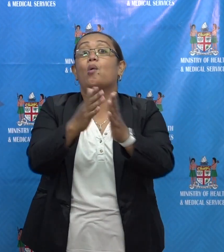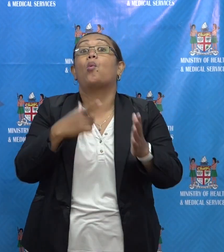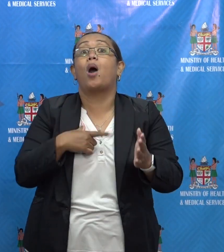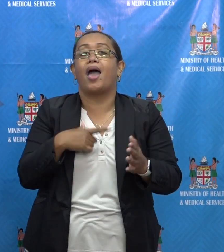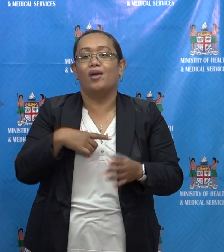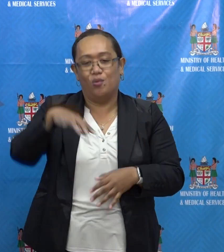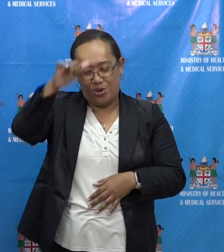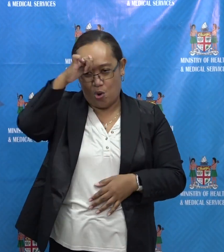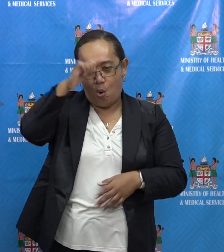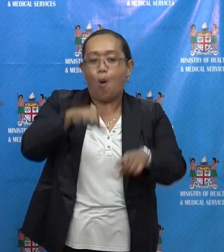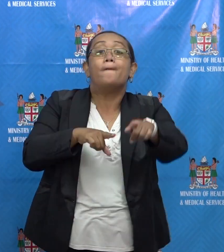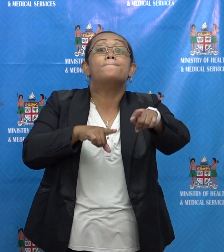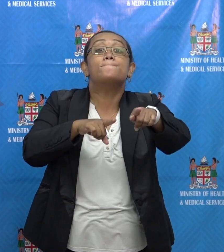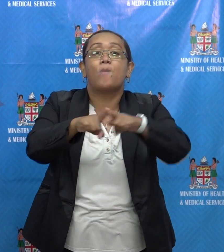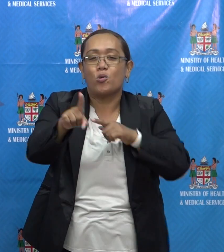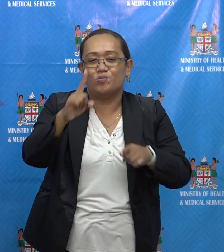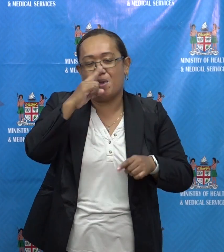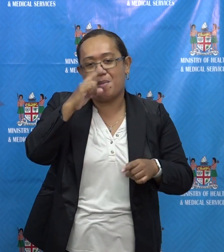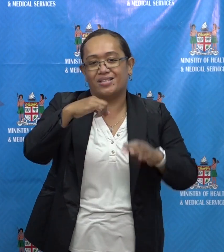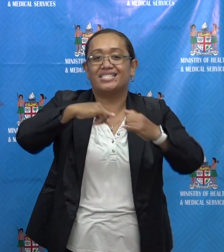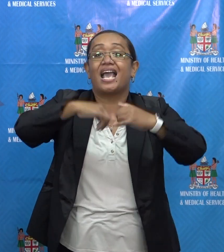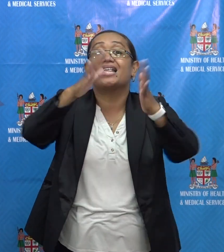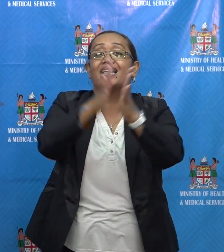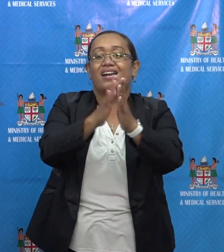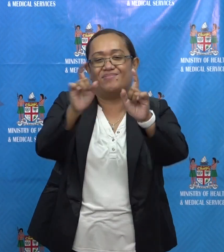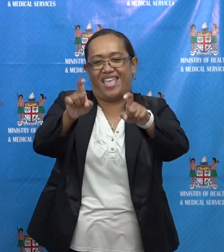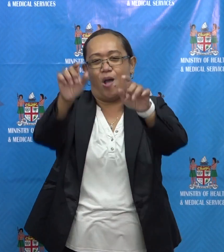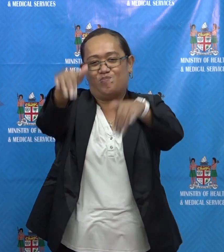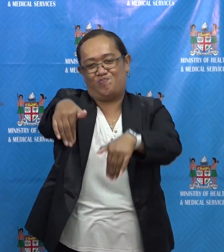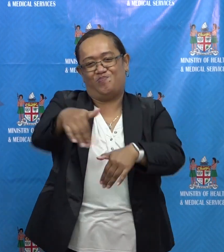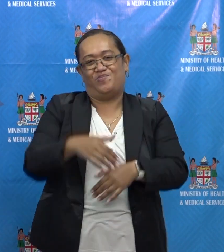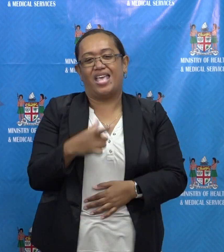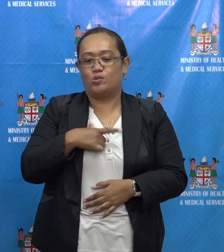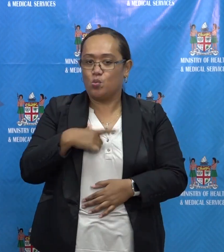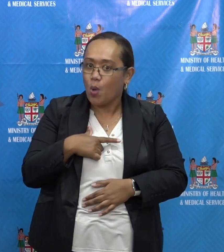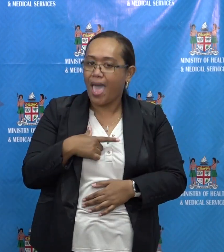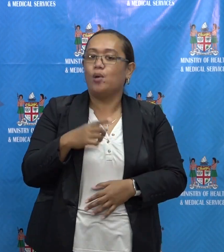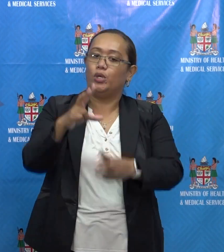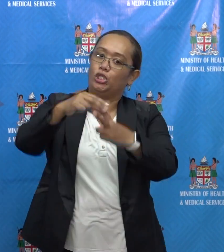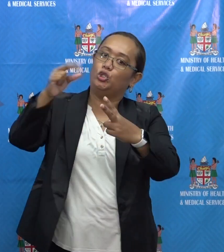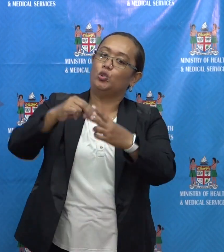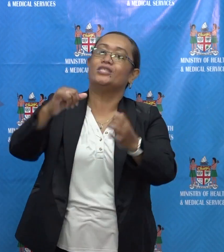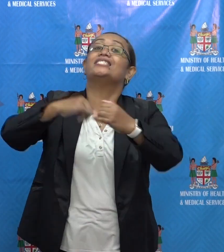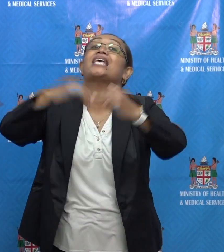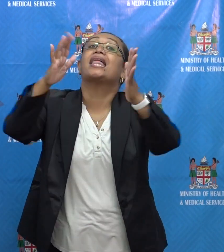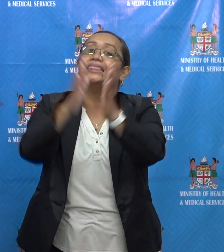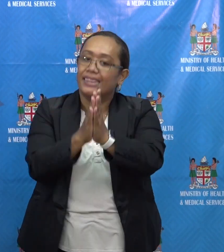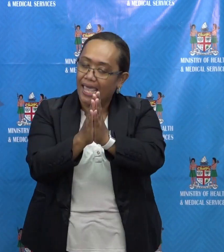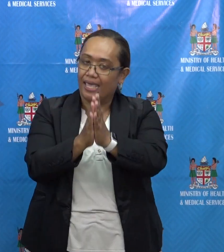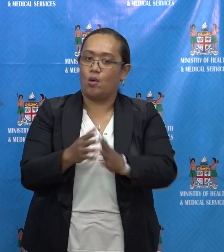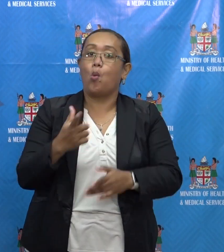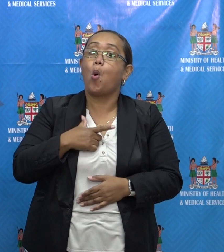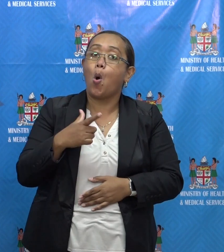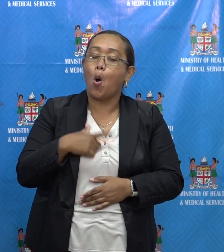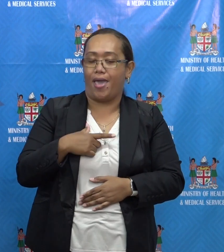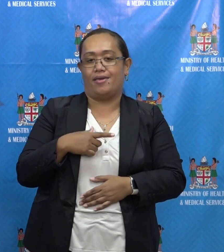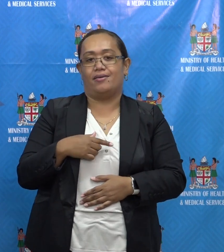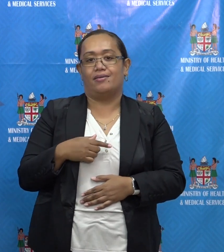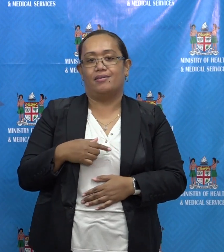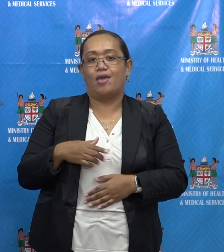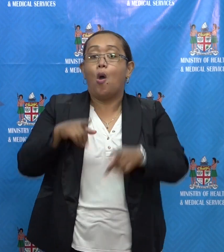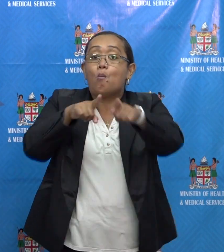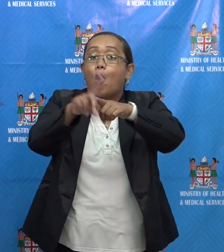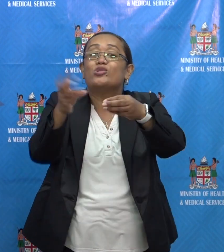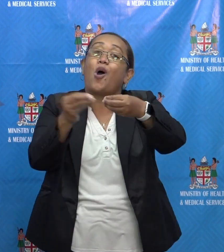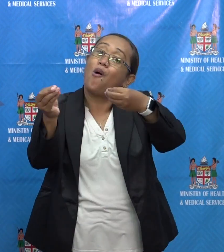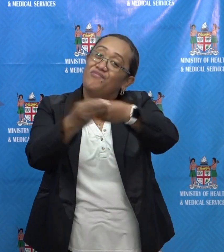do know that there's not many places will be open, and we felt that that was a good